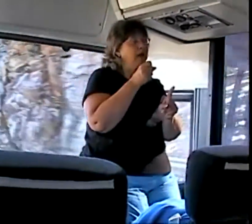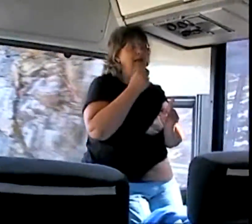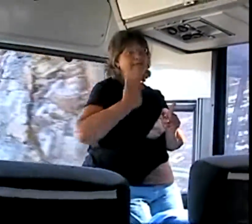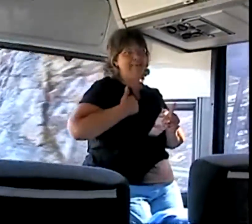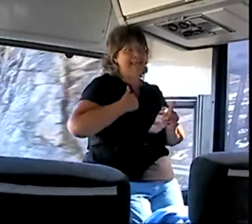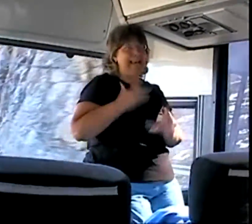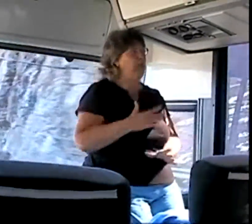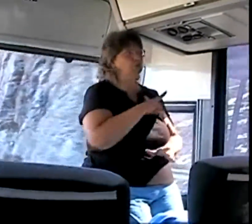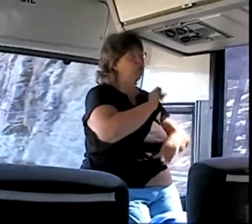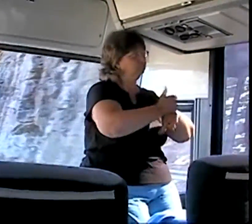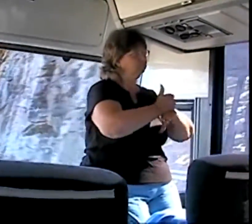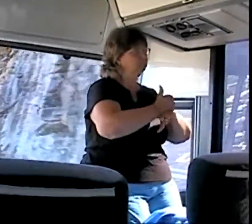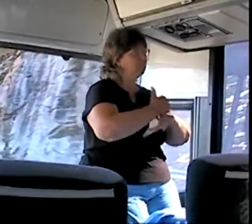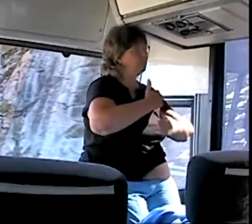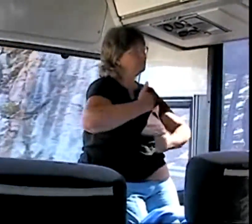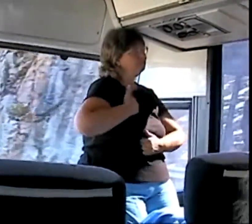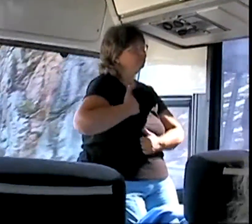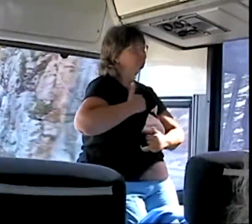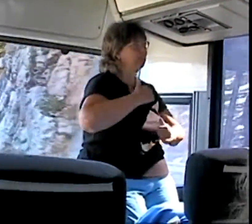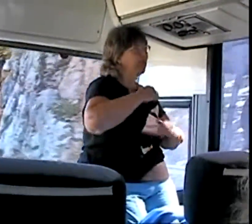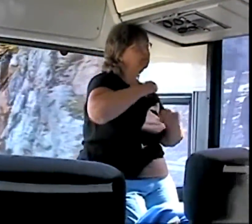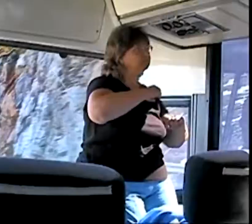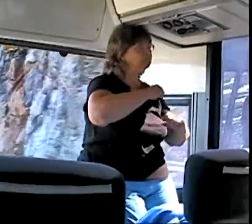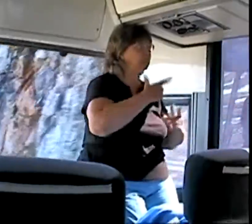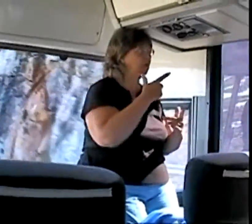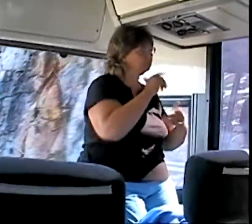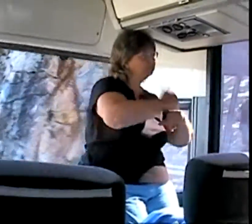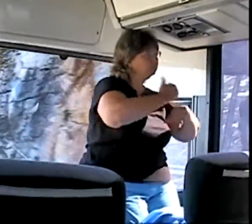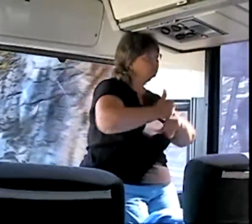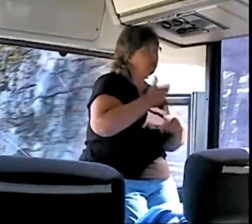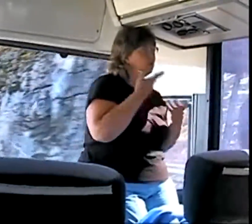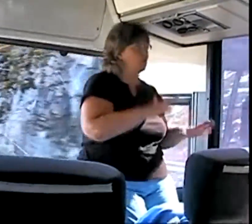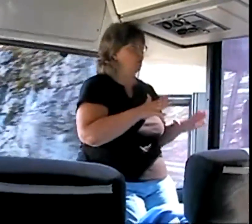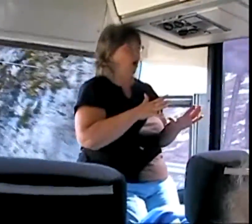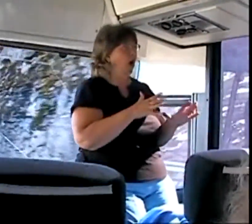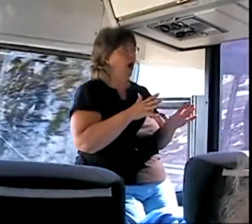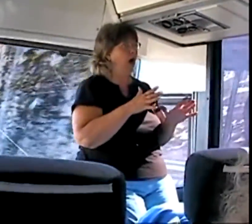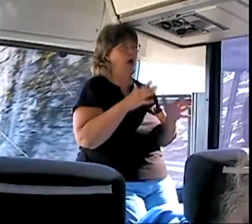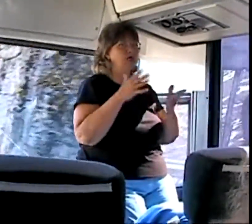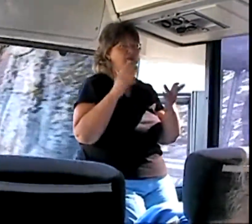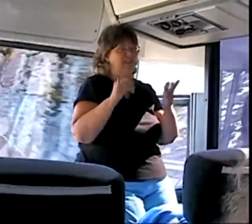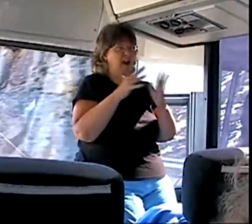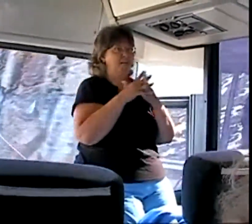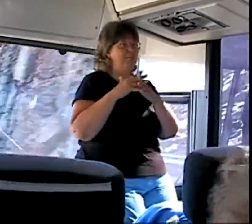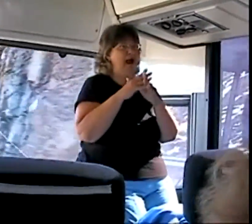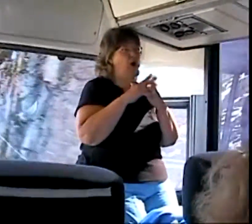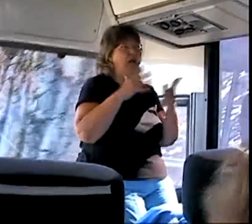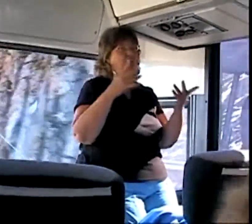setting up their Mounties and getting things in place because they did not want a repeat of the American lawlessness that happened in Alberta and